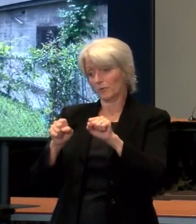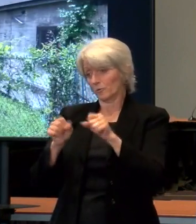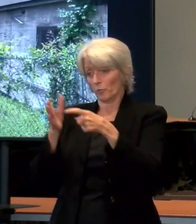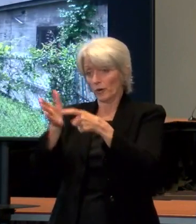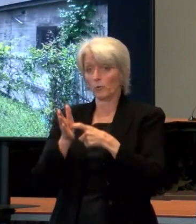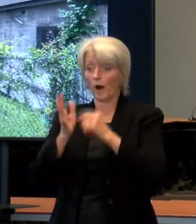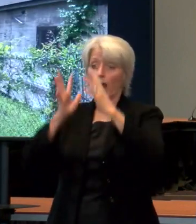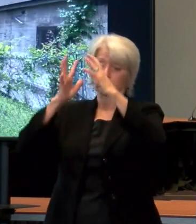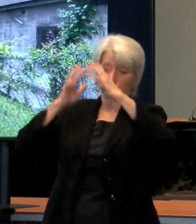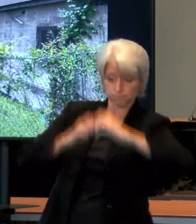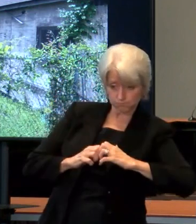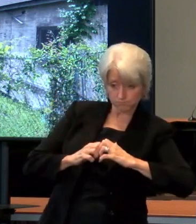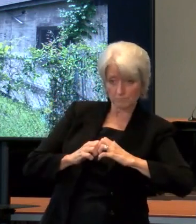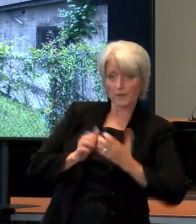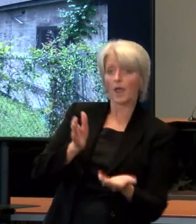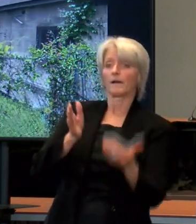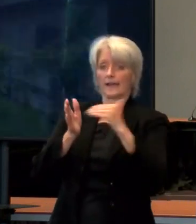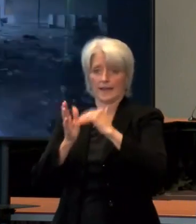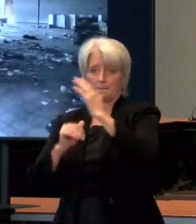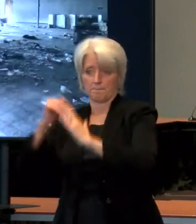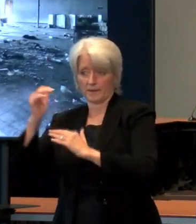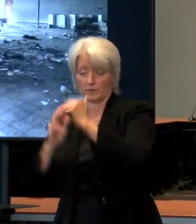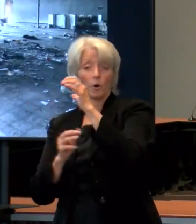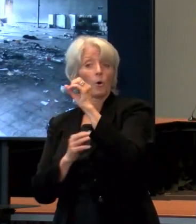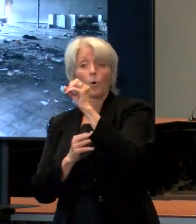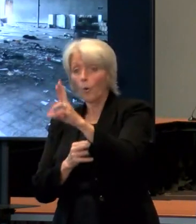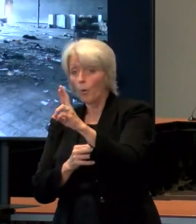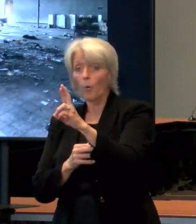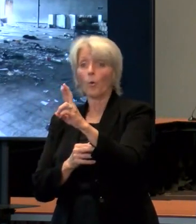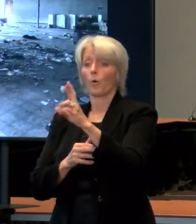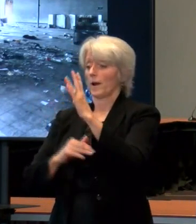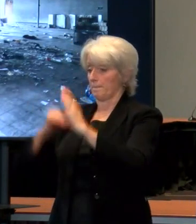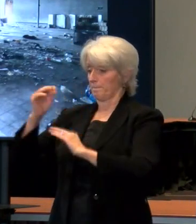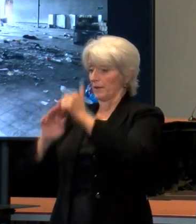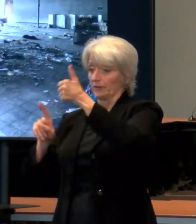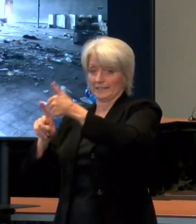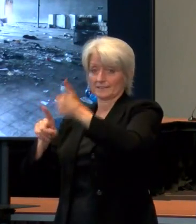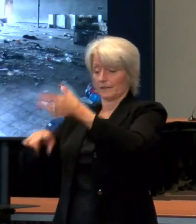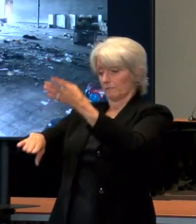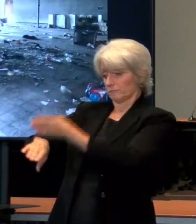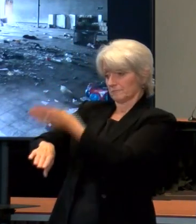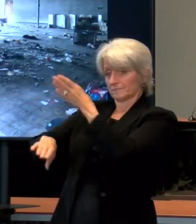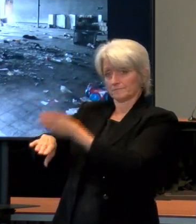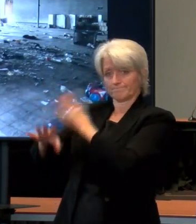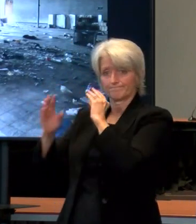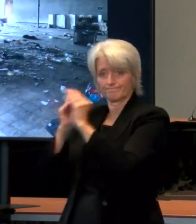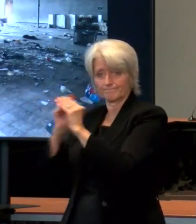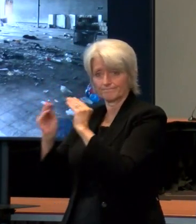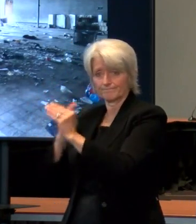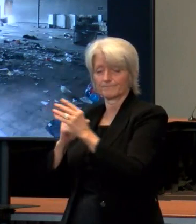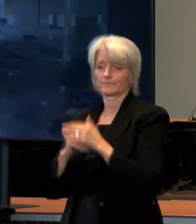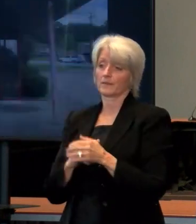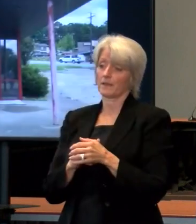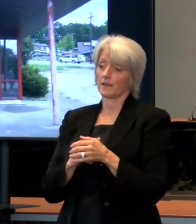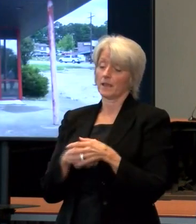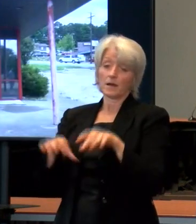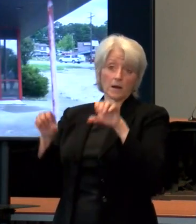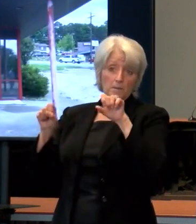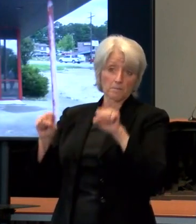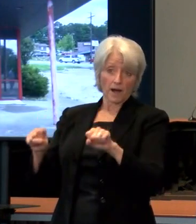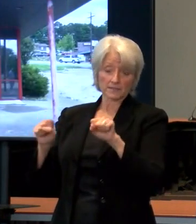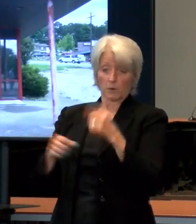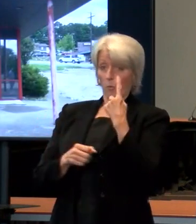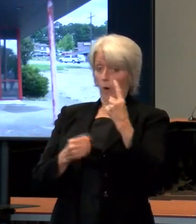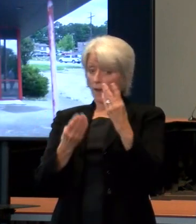and taking it to the ground. In other aspects, it could just be revitalization of the building itself. And you know, it could also, and